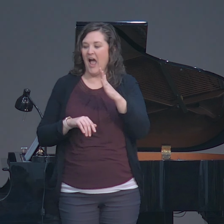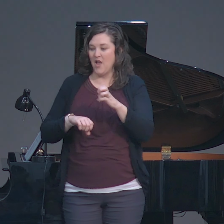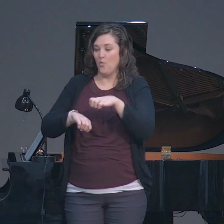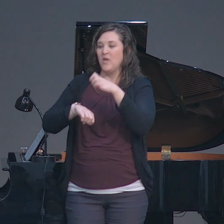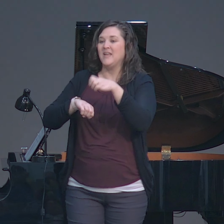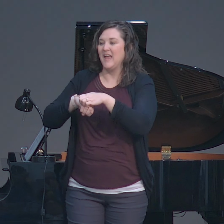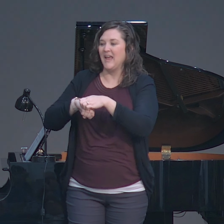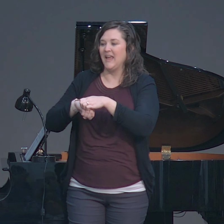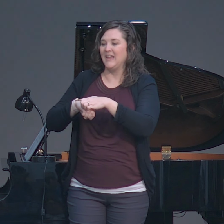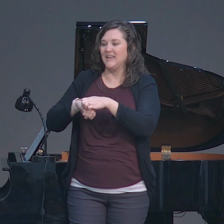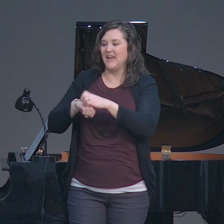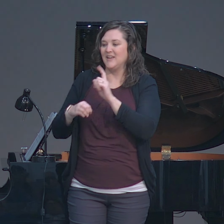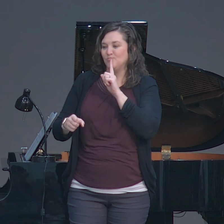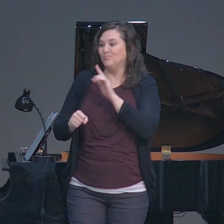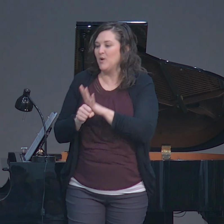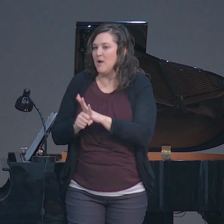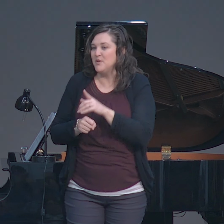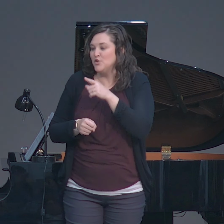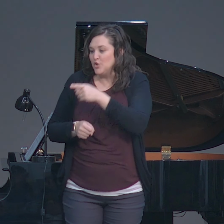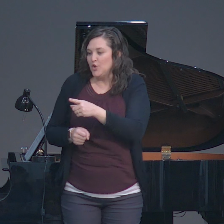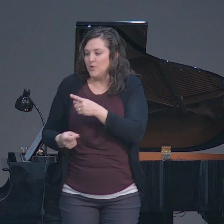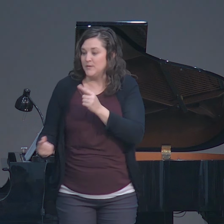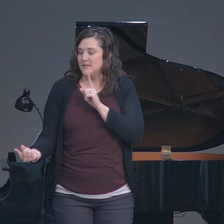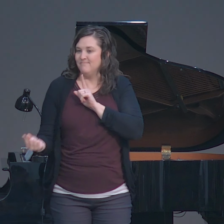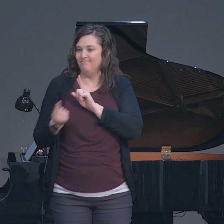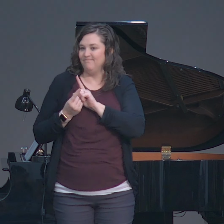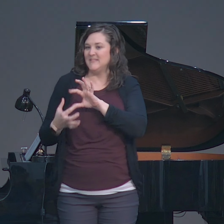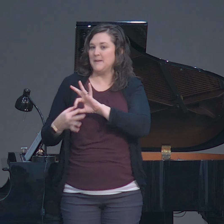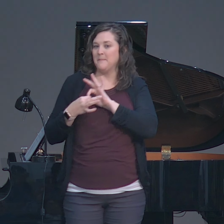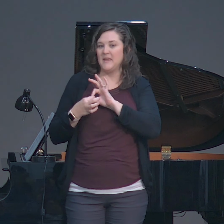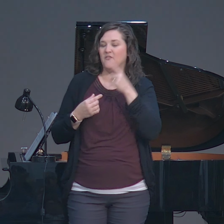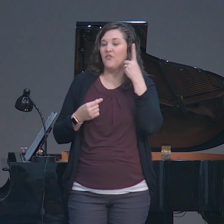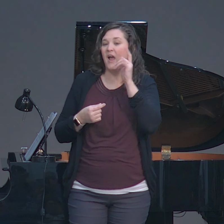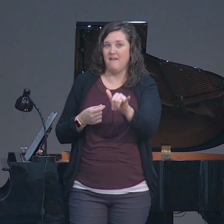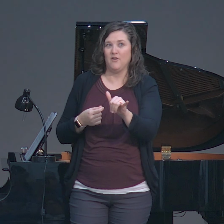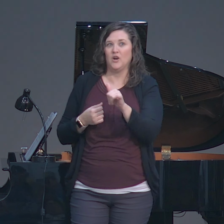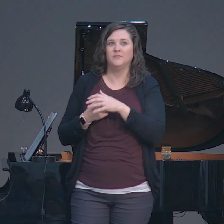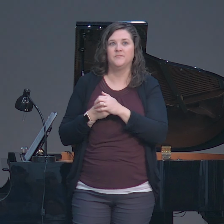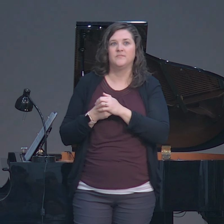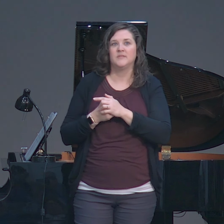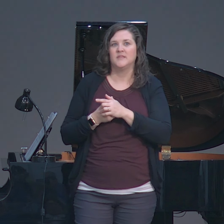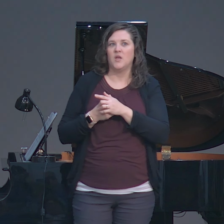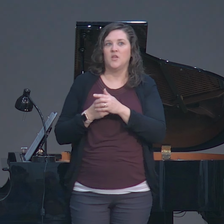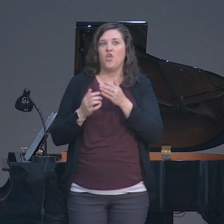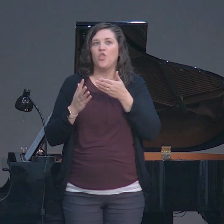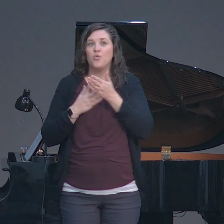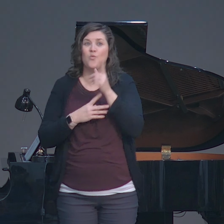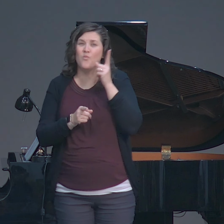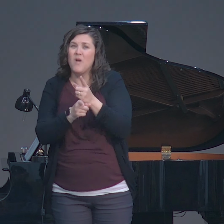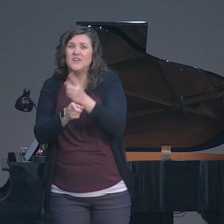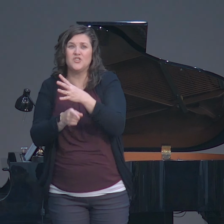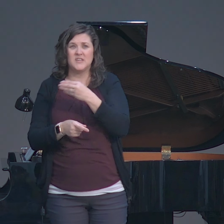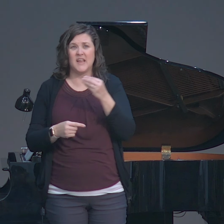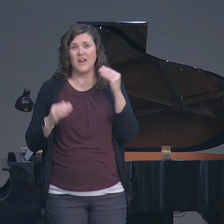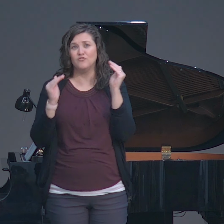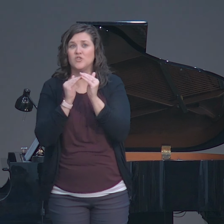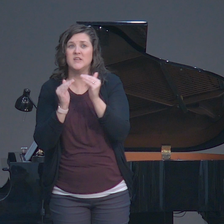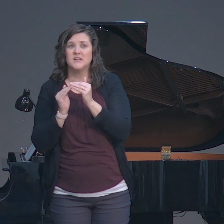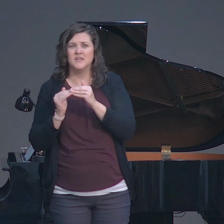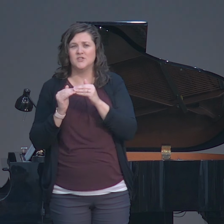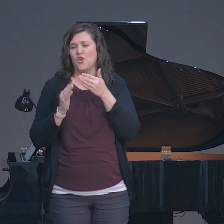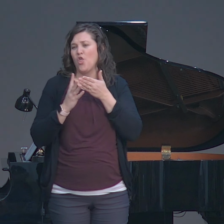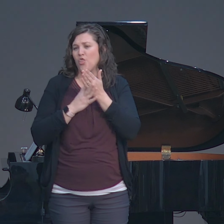forever. I will betroth you to me in righteousness and in justice, in steadfast love and in mercy. I will betroth you to